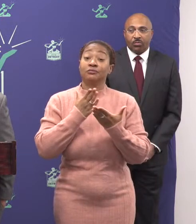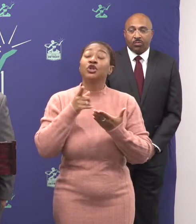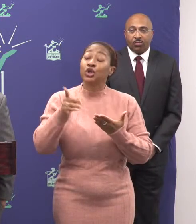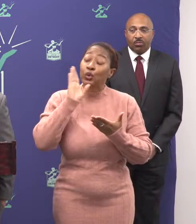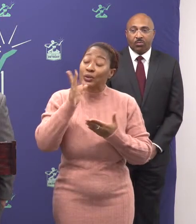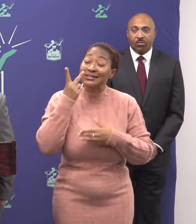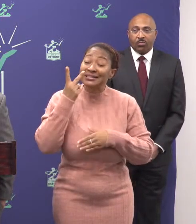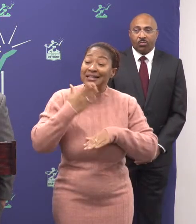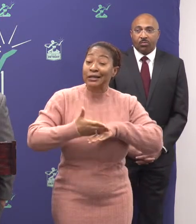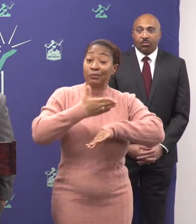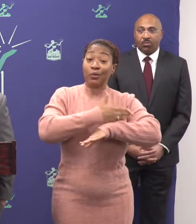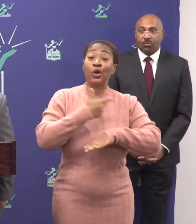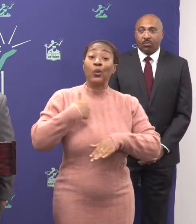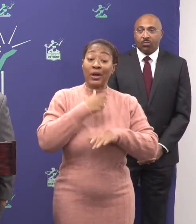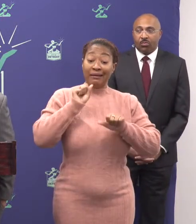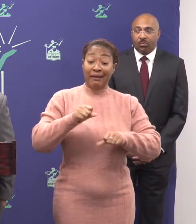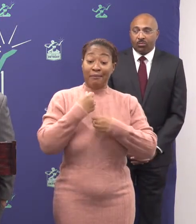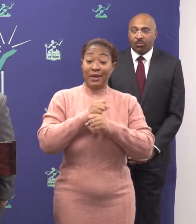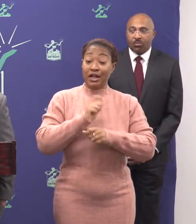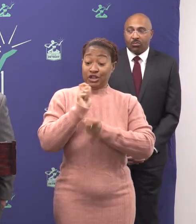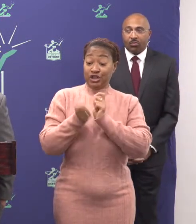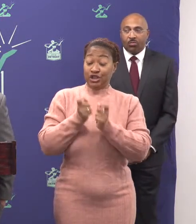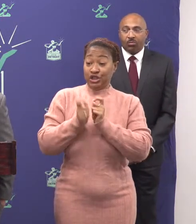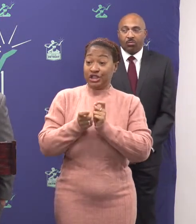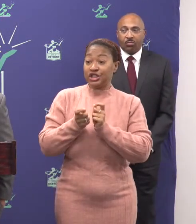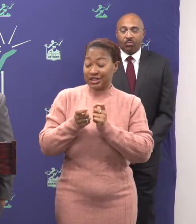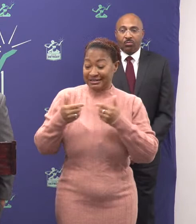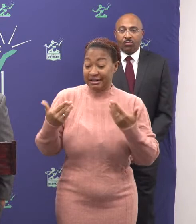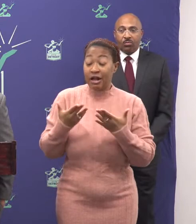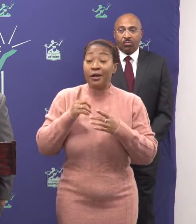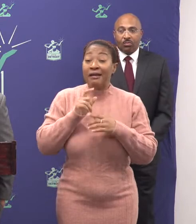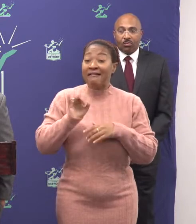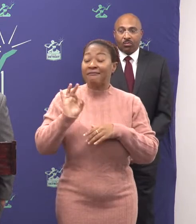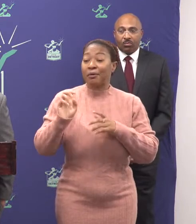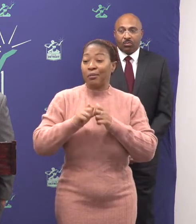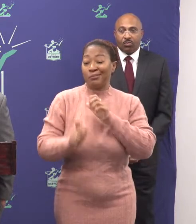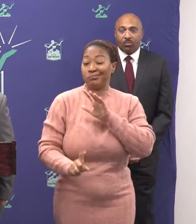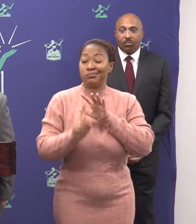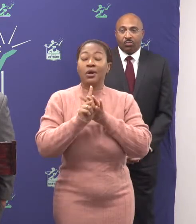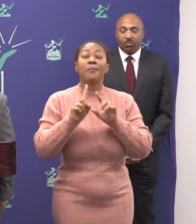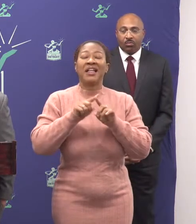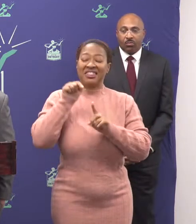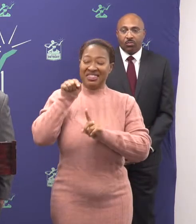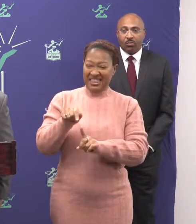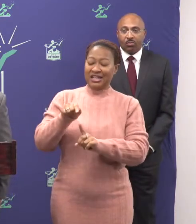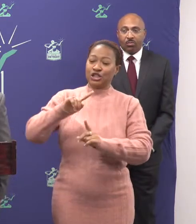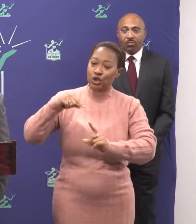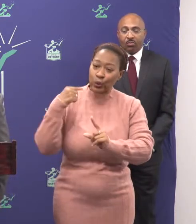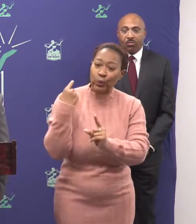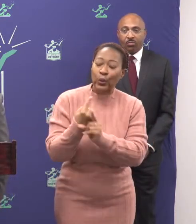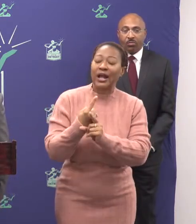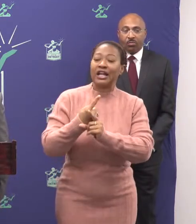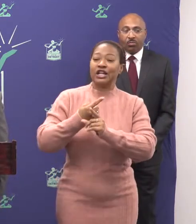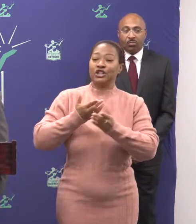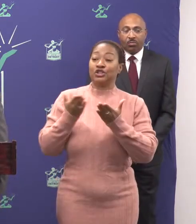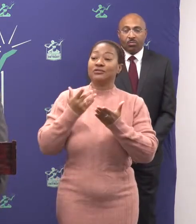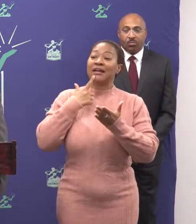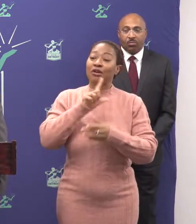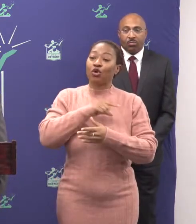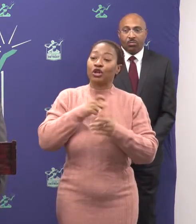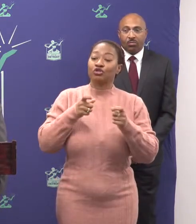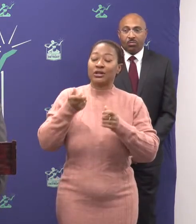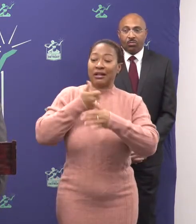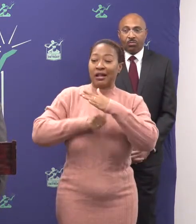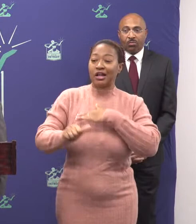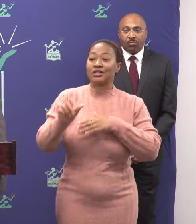better. We can make changes here if there's a problem, but this is the right structure to have quality control and customer service